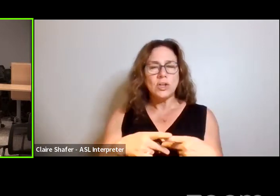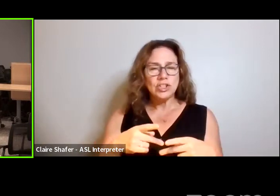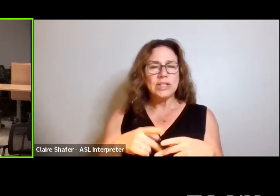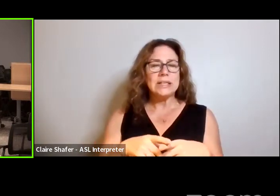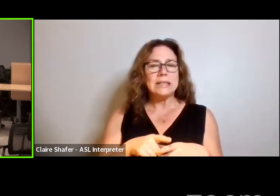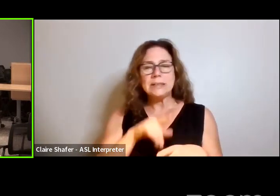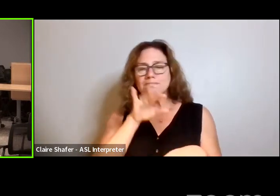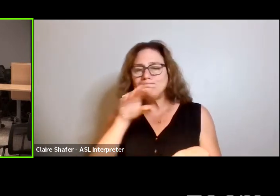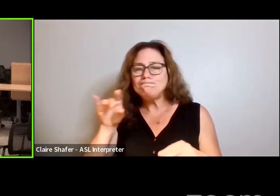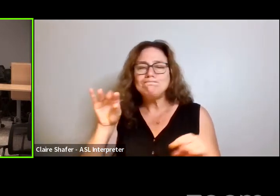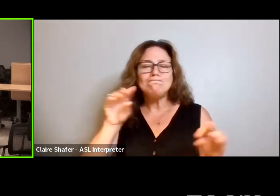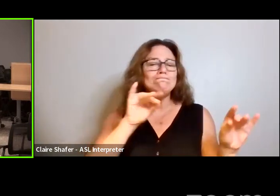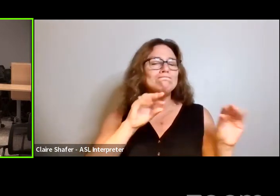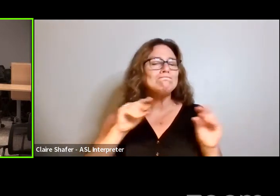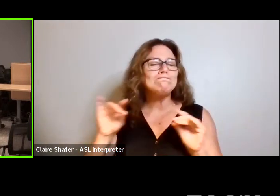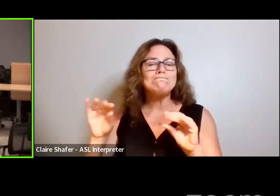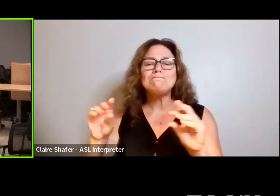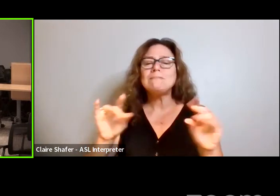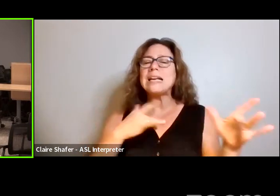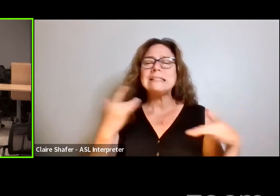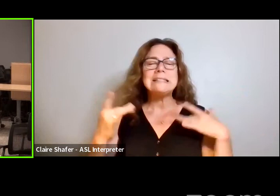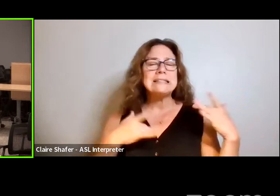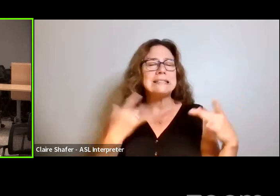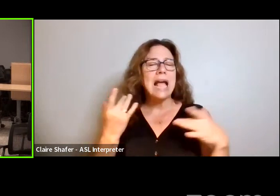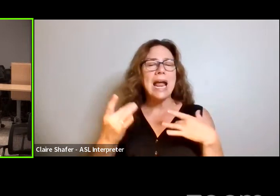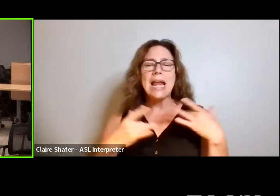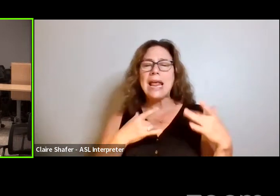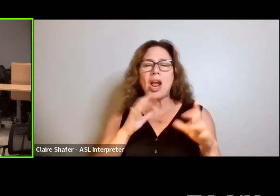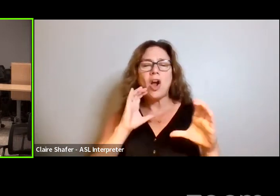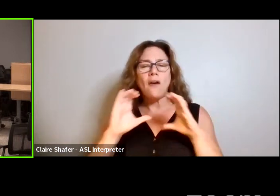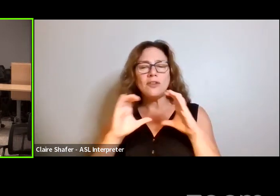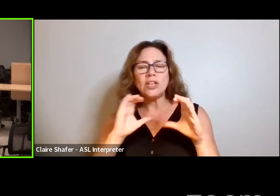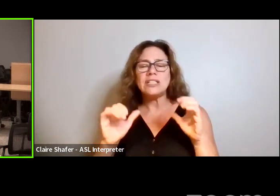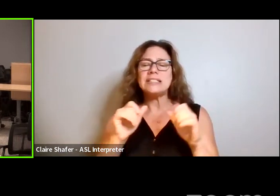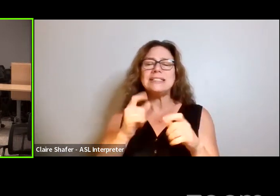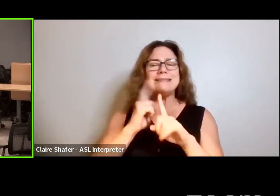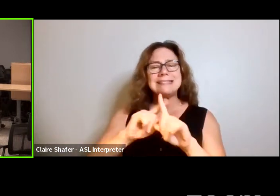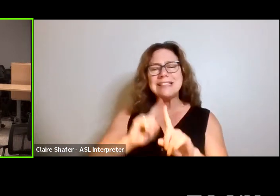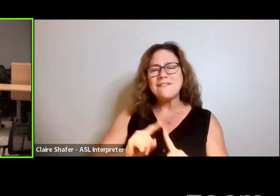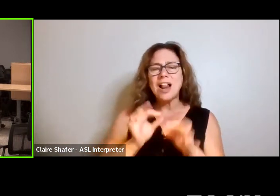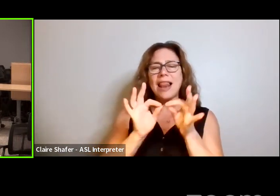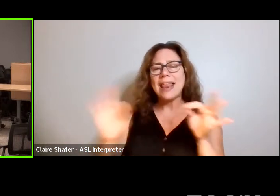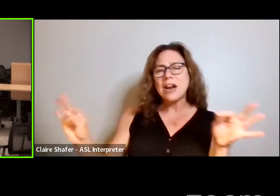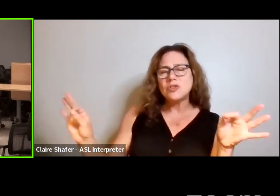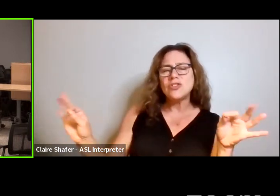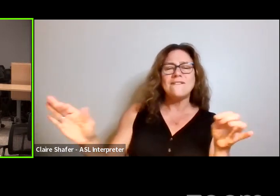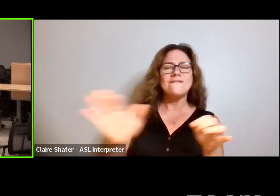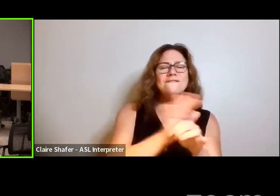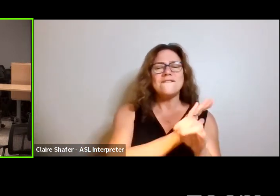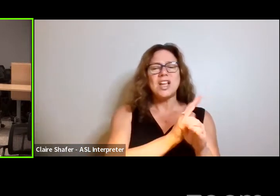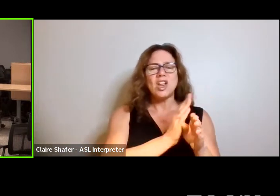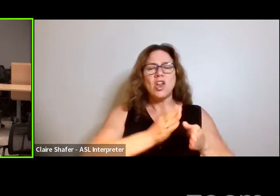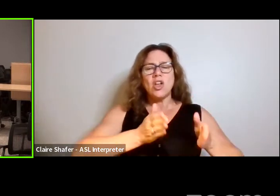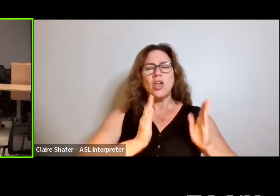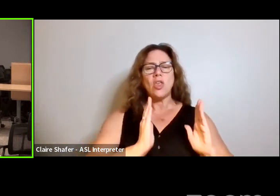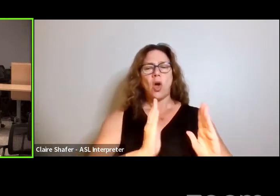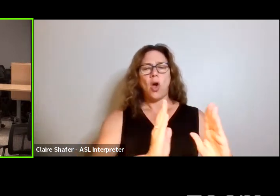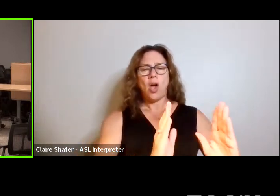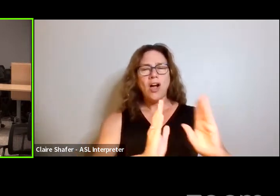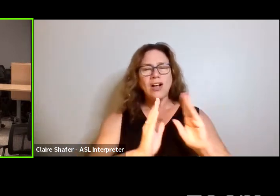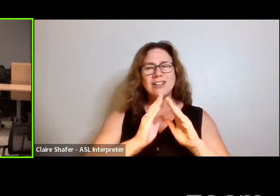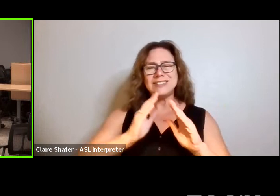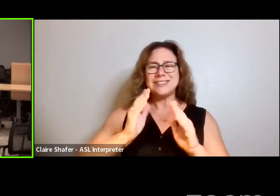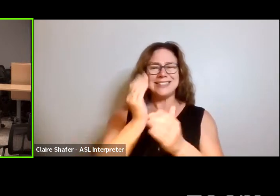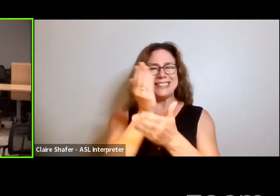and conversations in languages from all over the world filled each corridor, space, and crevice of our campus and